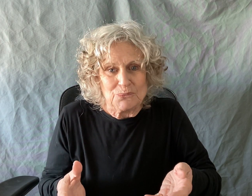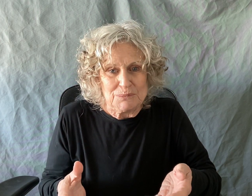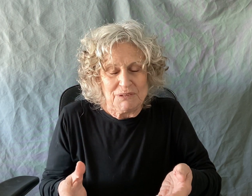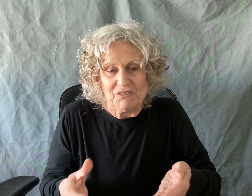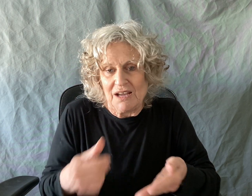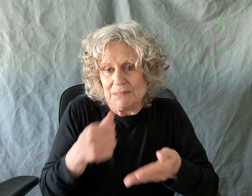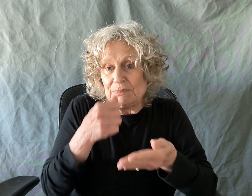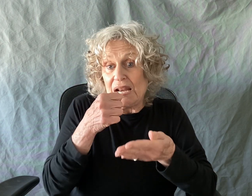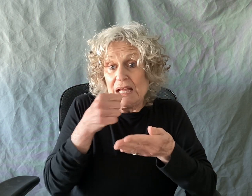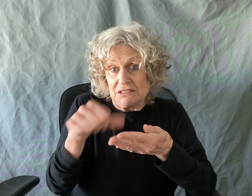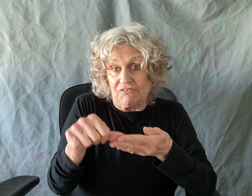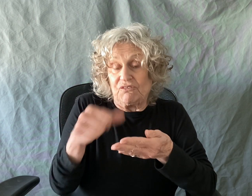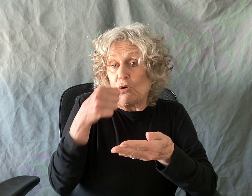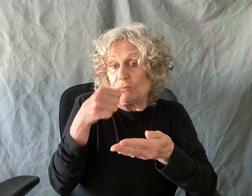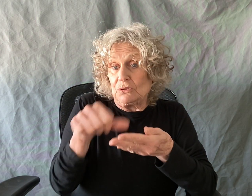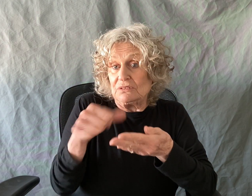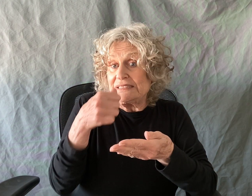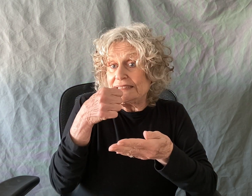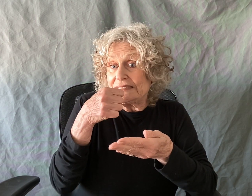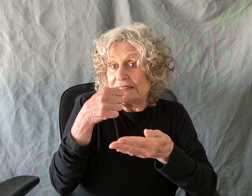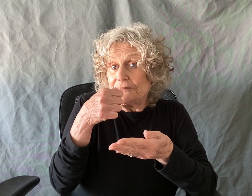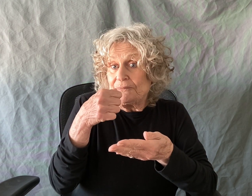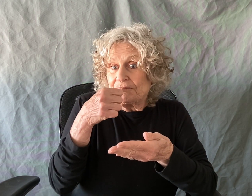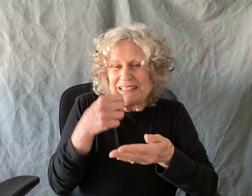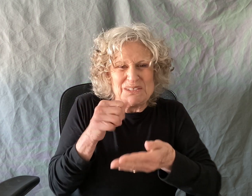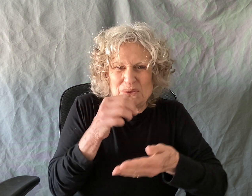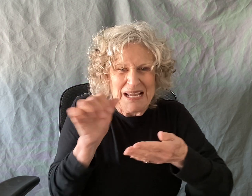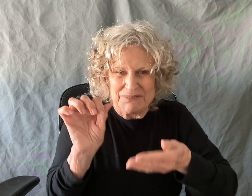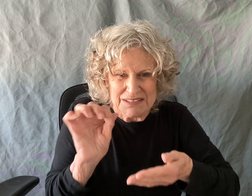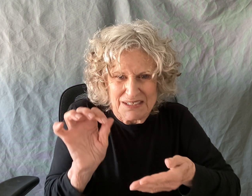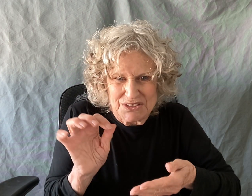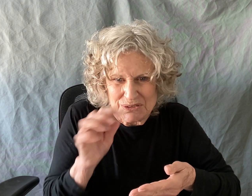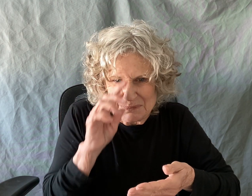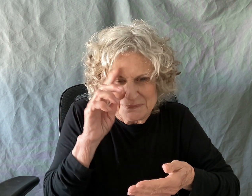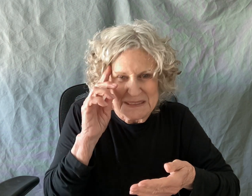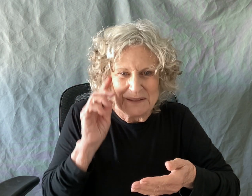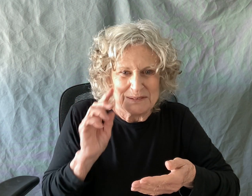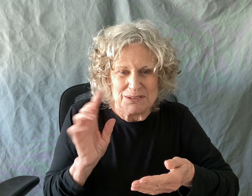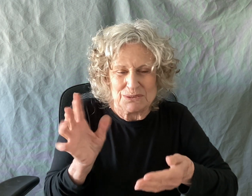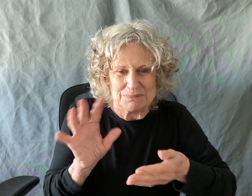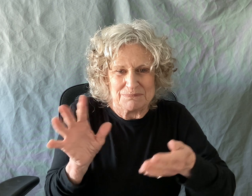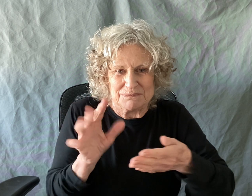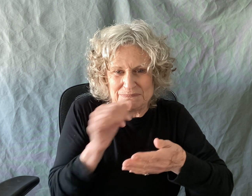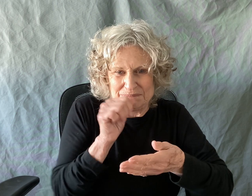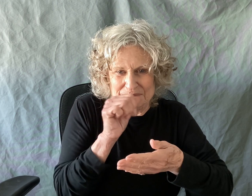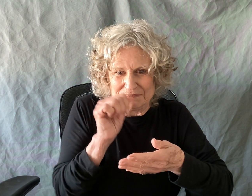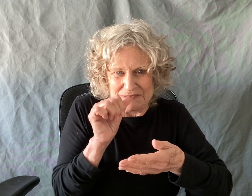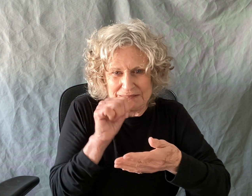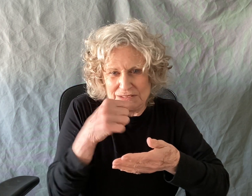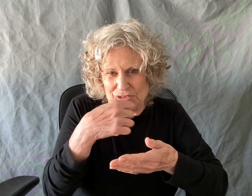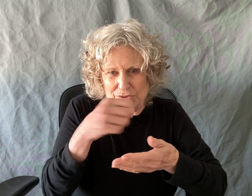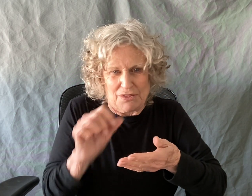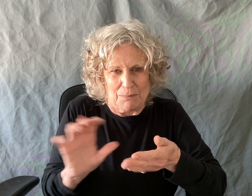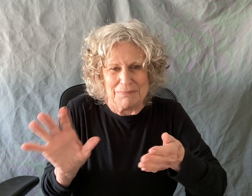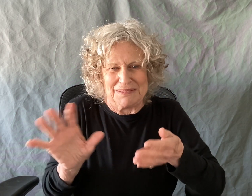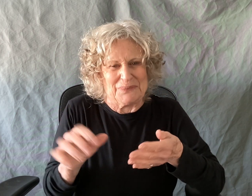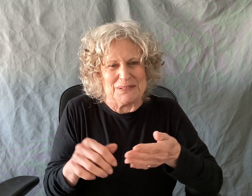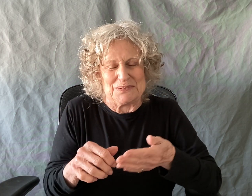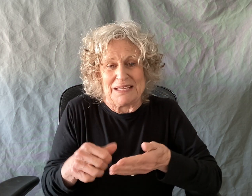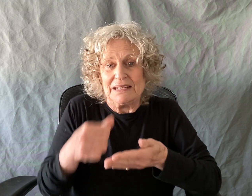be fine. But the formal is, and you don't have to touch your tongue to your thumb. You don't want to do that.